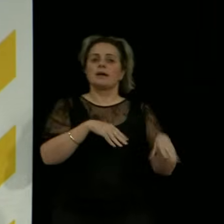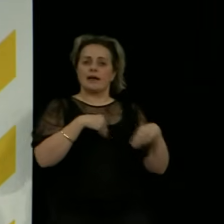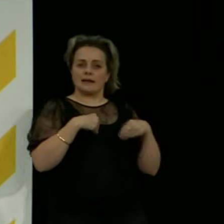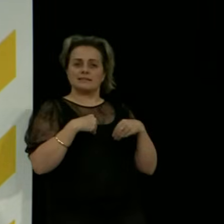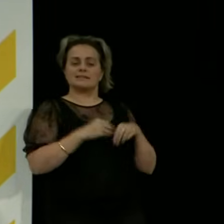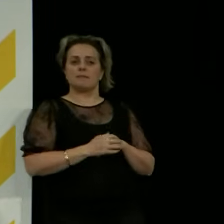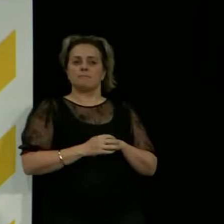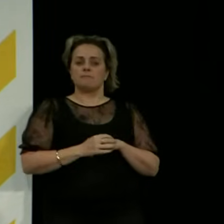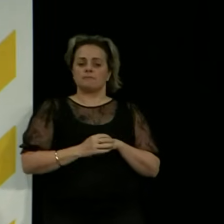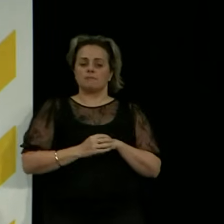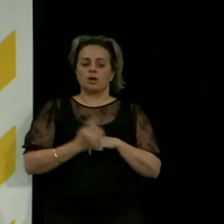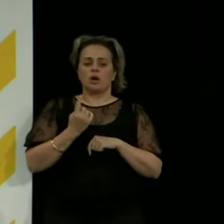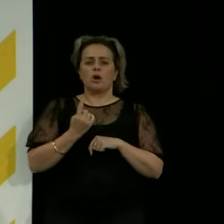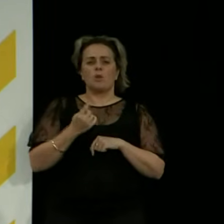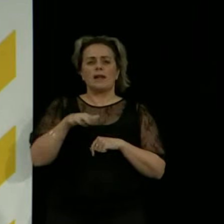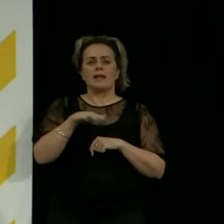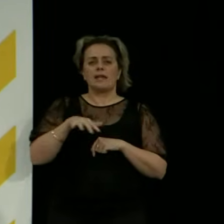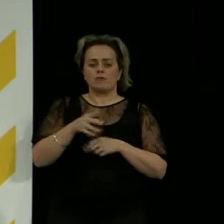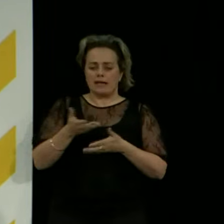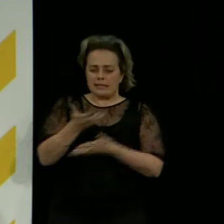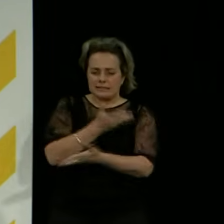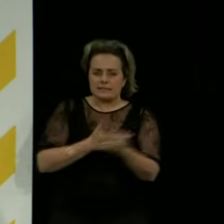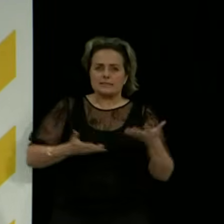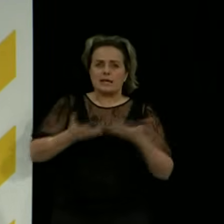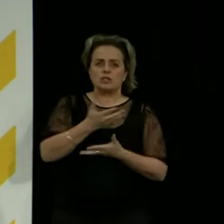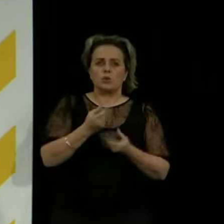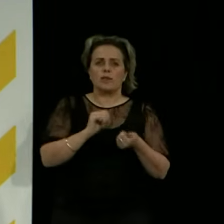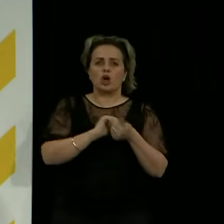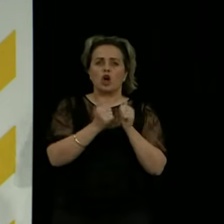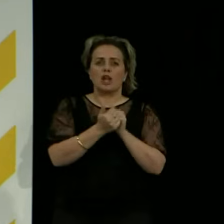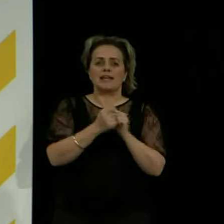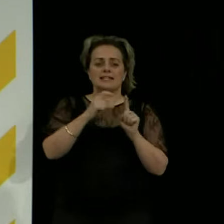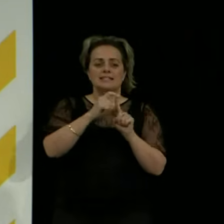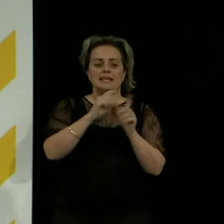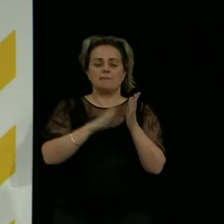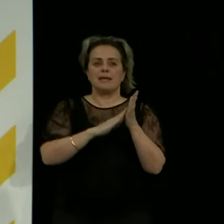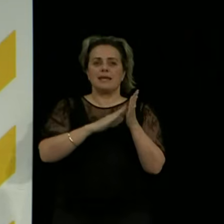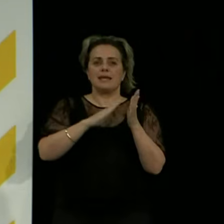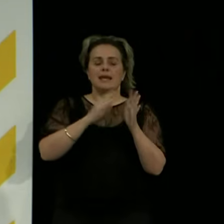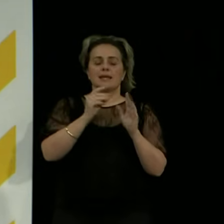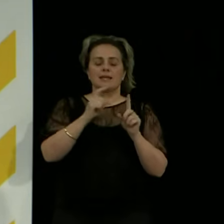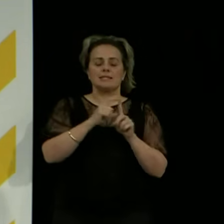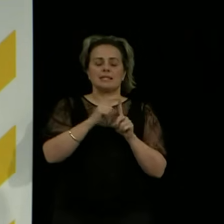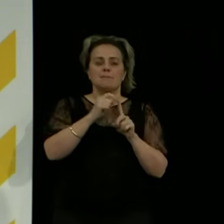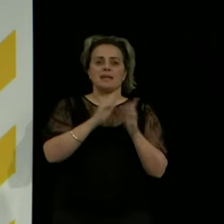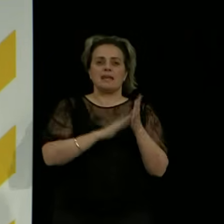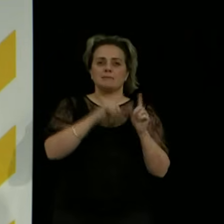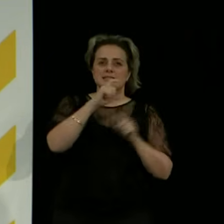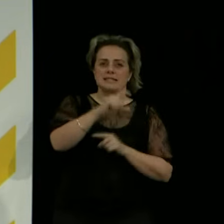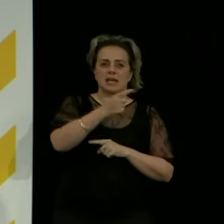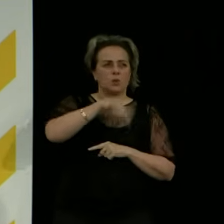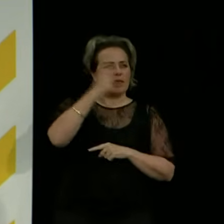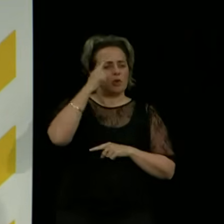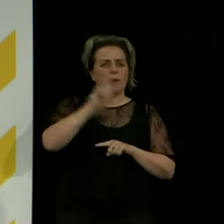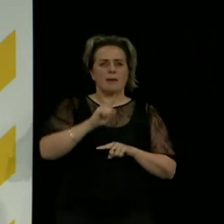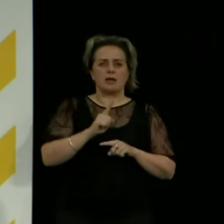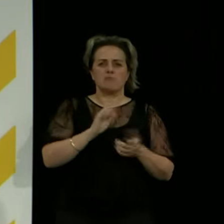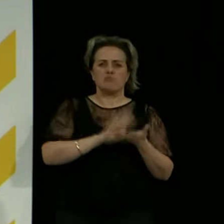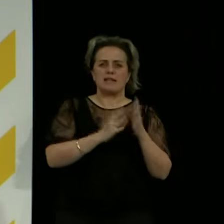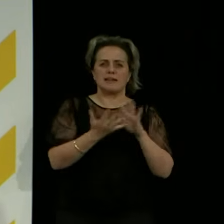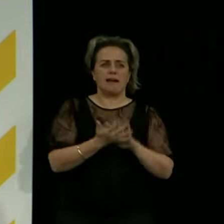we had some discussion with our colleagues in DPMC was what's a practical way to implement that lift of the